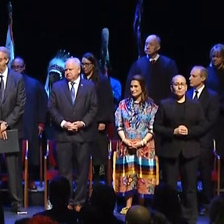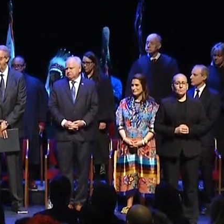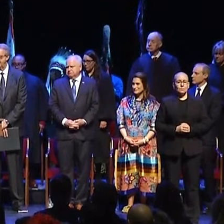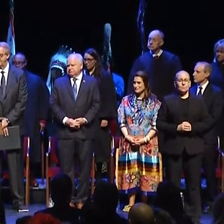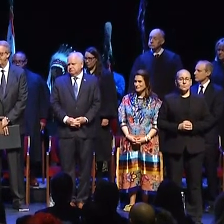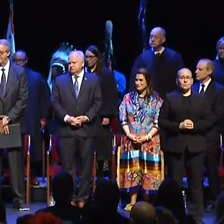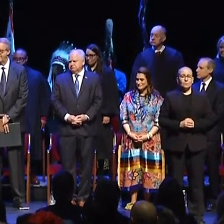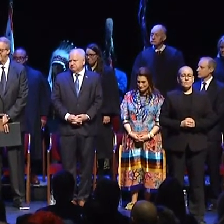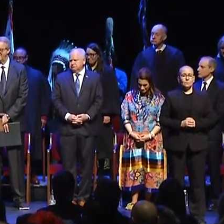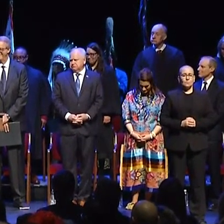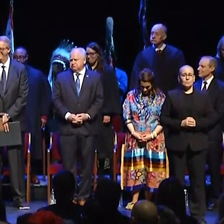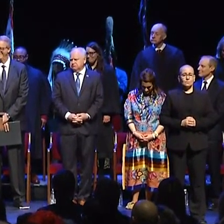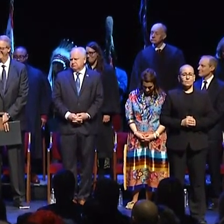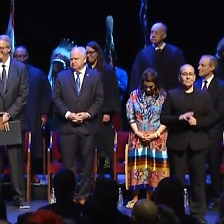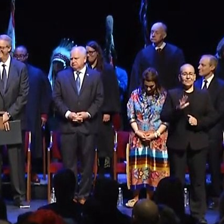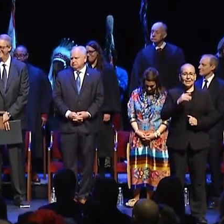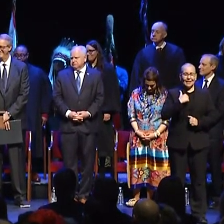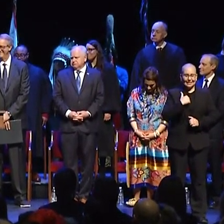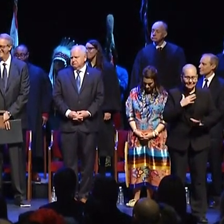Excuse me.